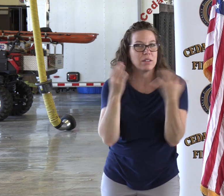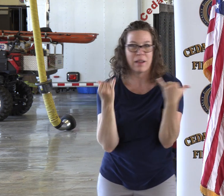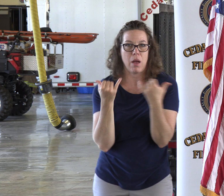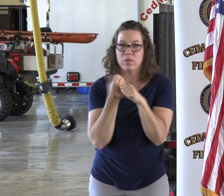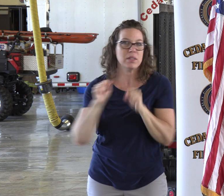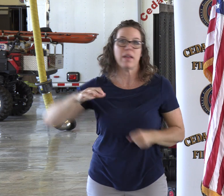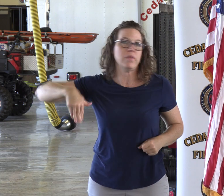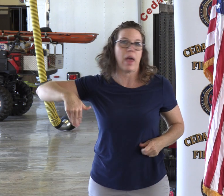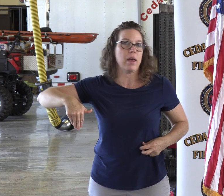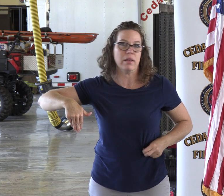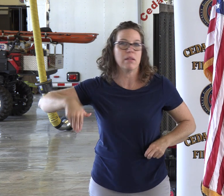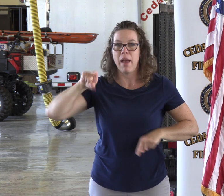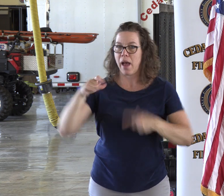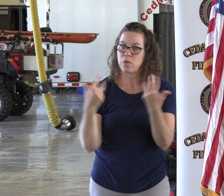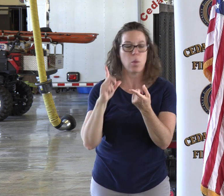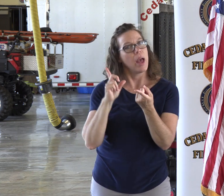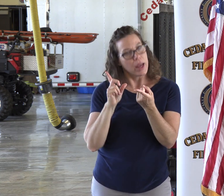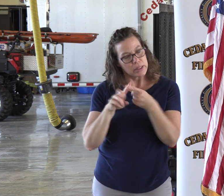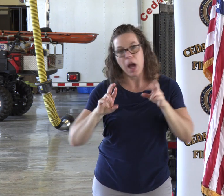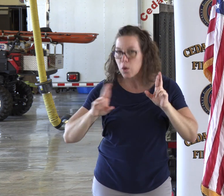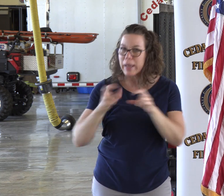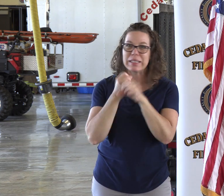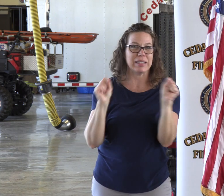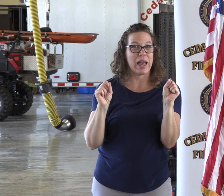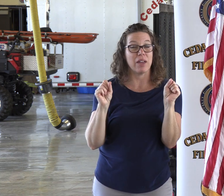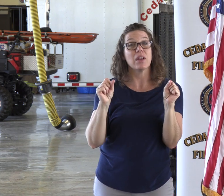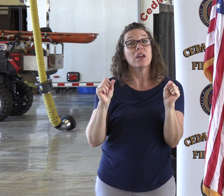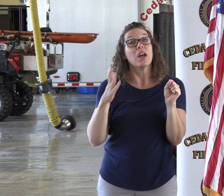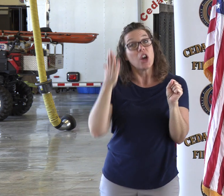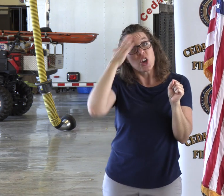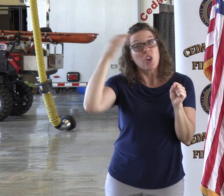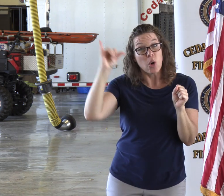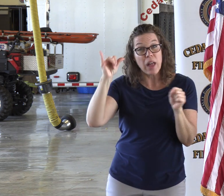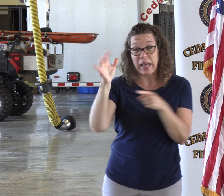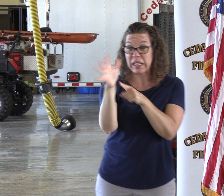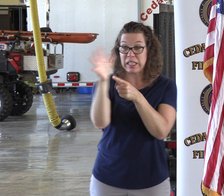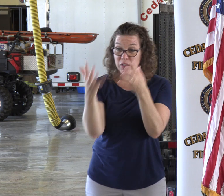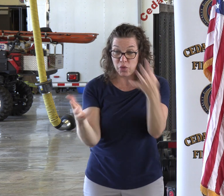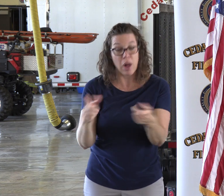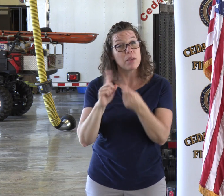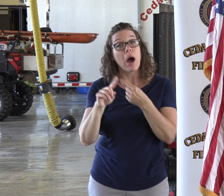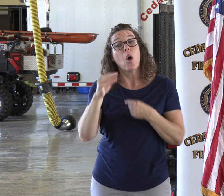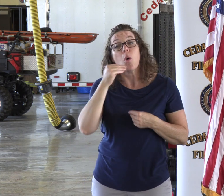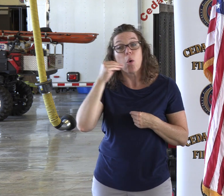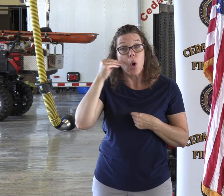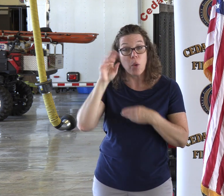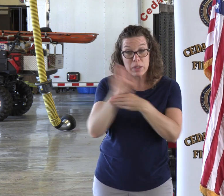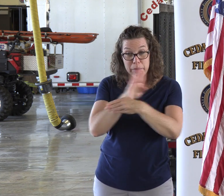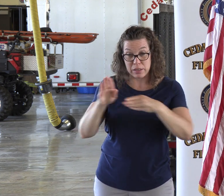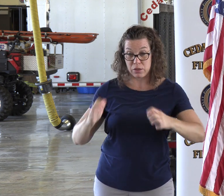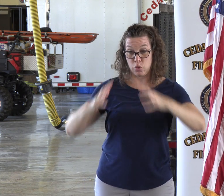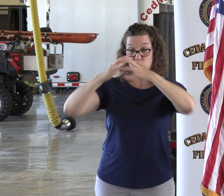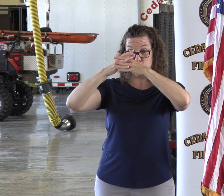to reconnect power to your dwellings. But unlike fallen leaves, when homes and businesses are repaired, we will